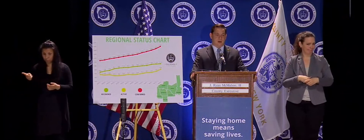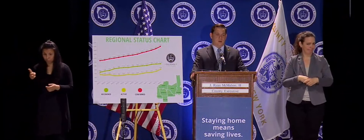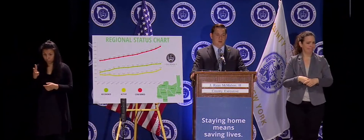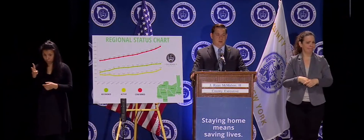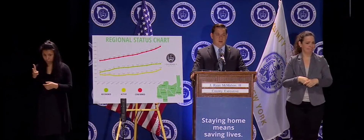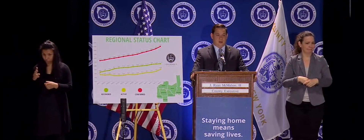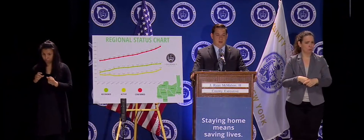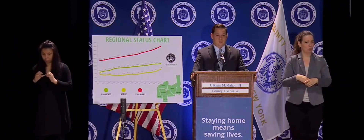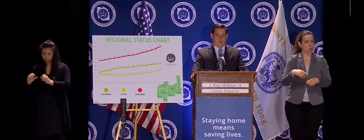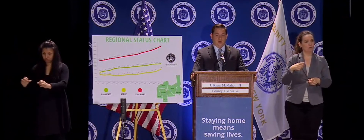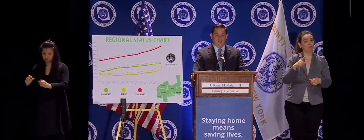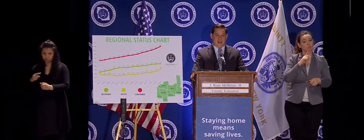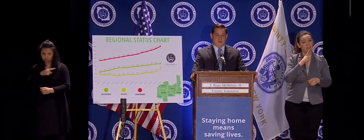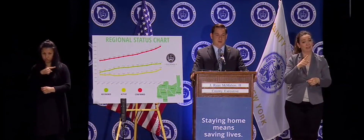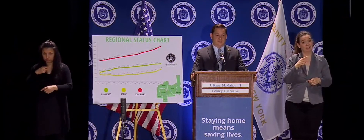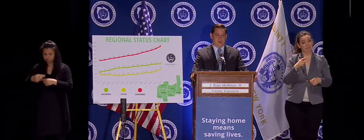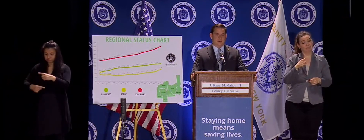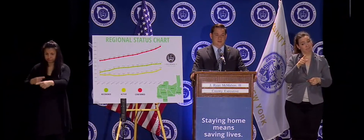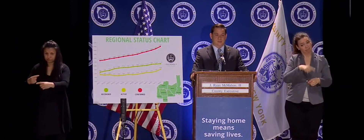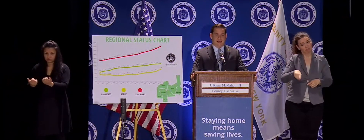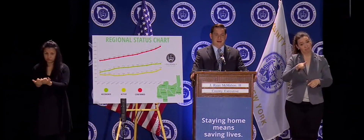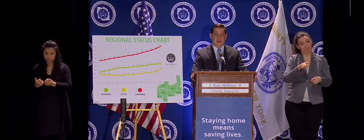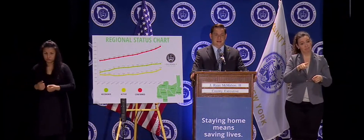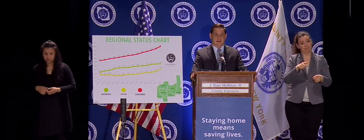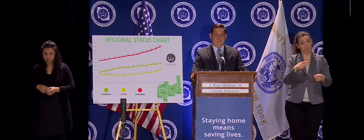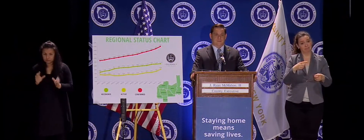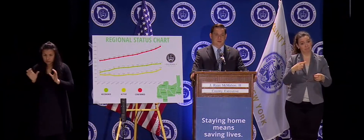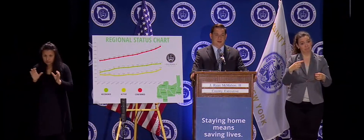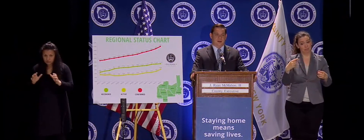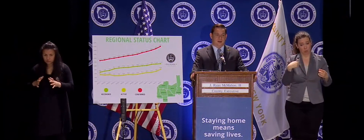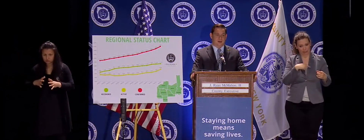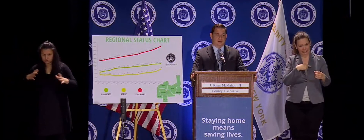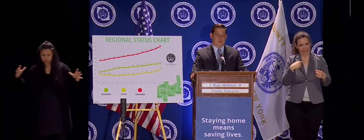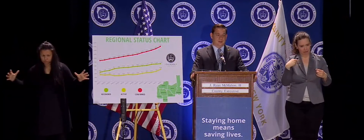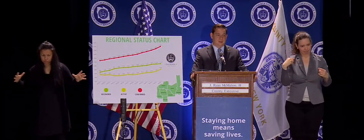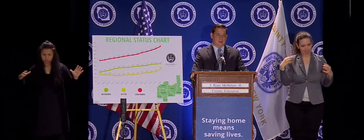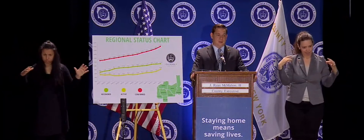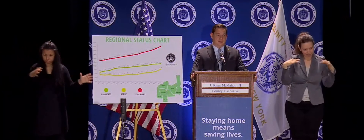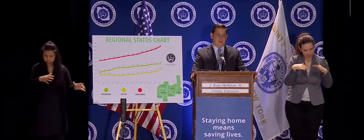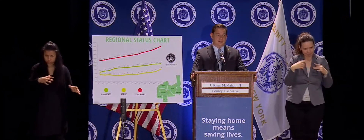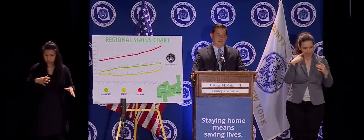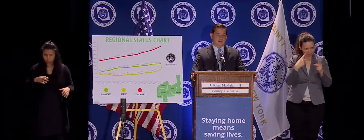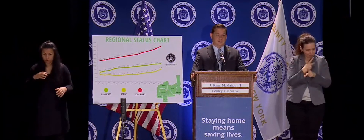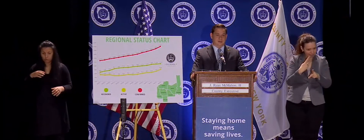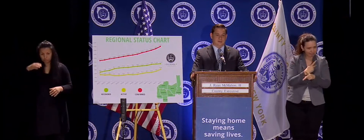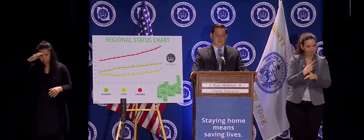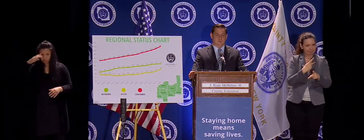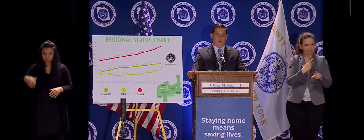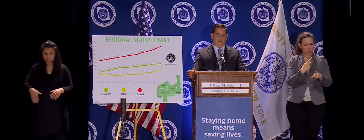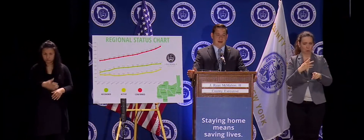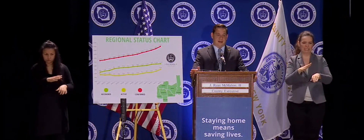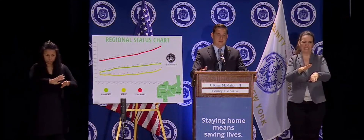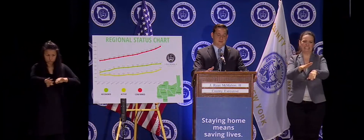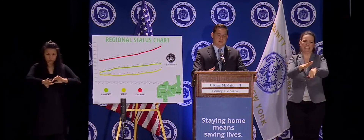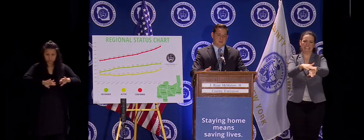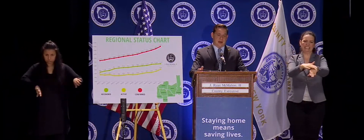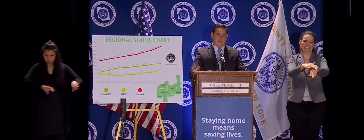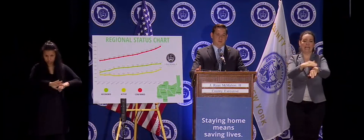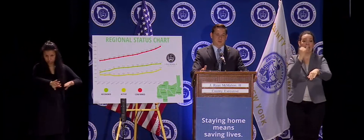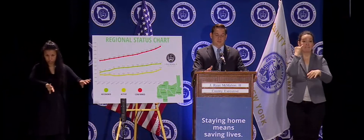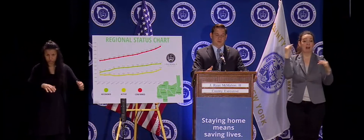consistent about large gatherings, how this is a bad idea, and that it